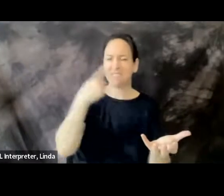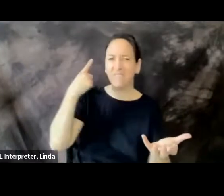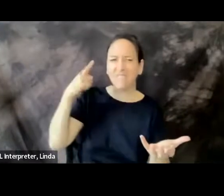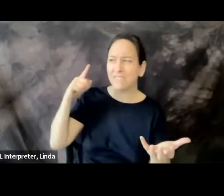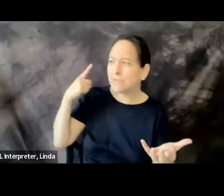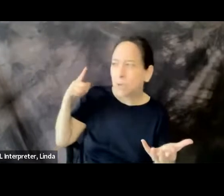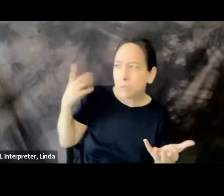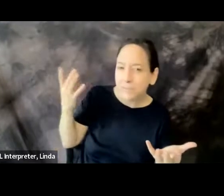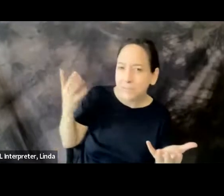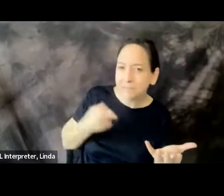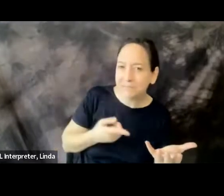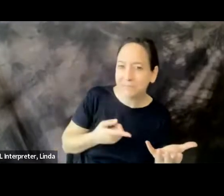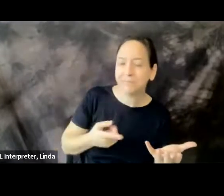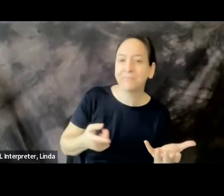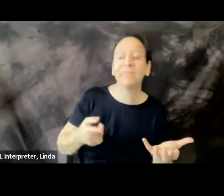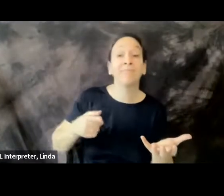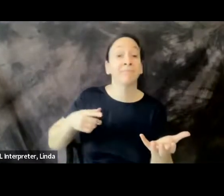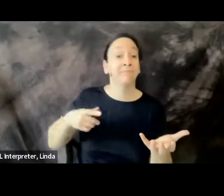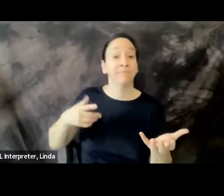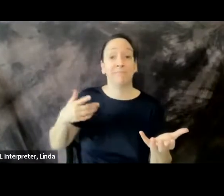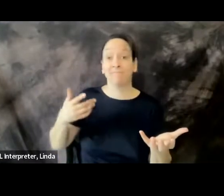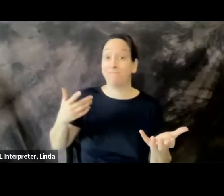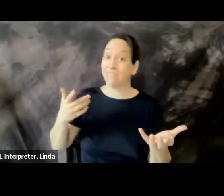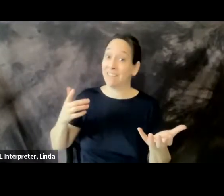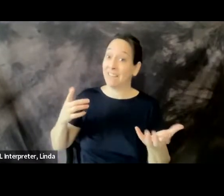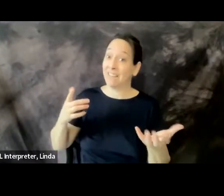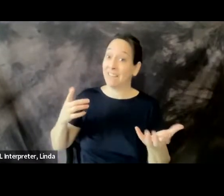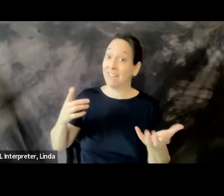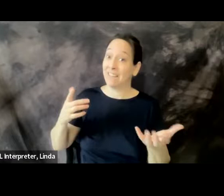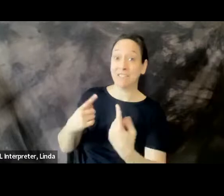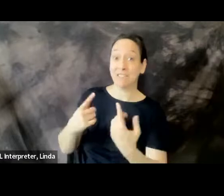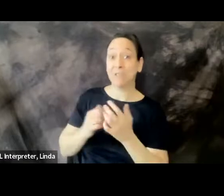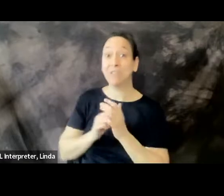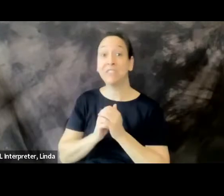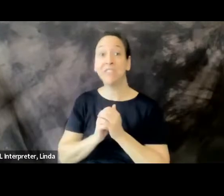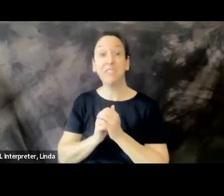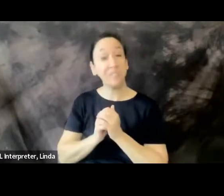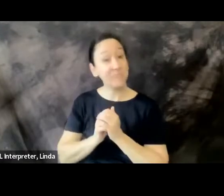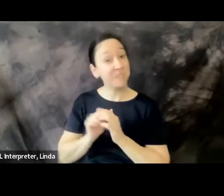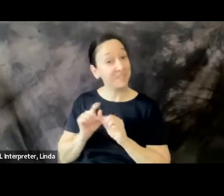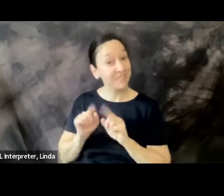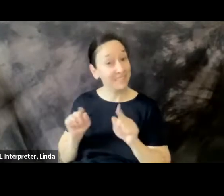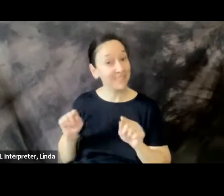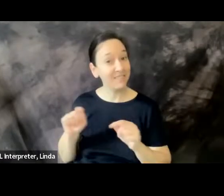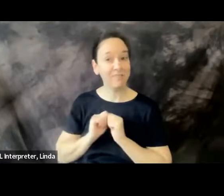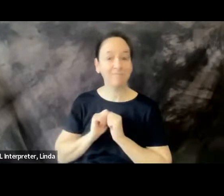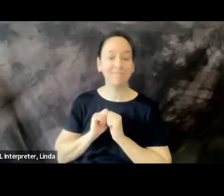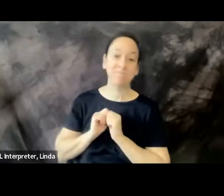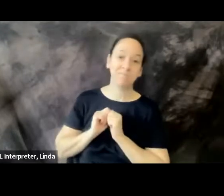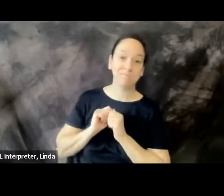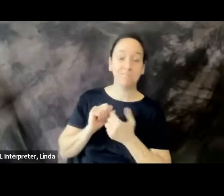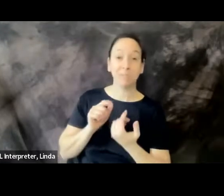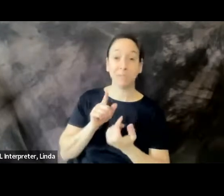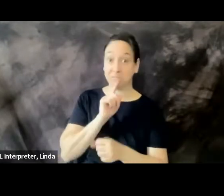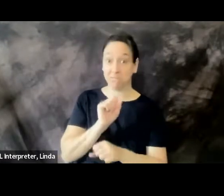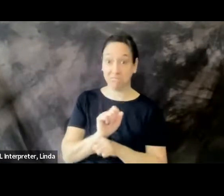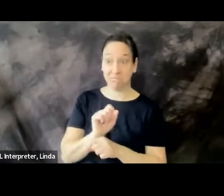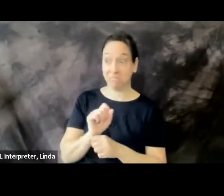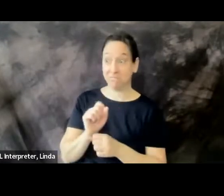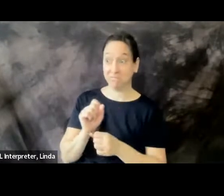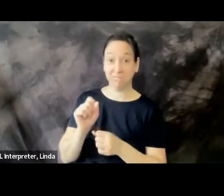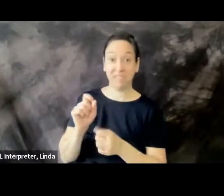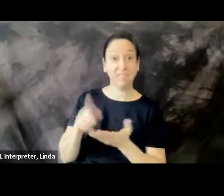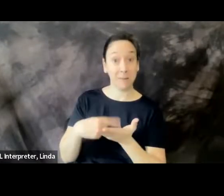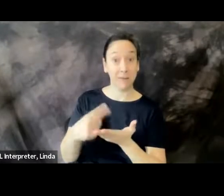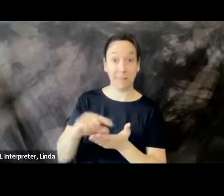for? And we have gotten a variety of answers from no information to a little